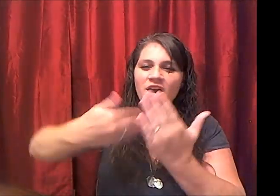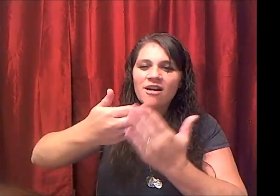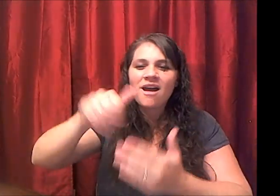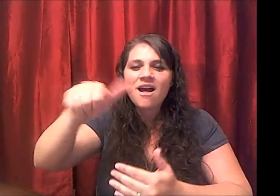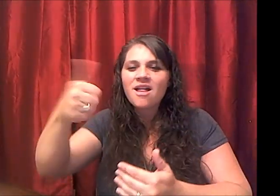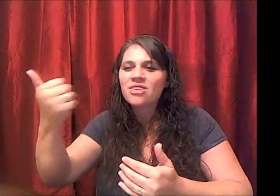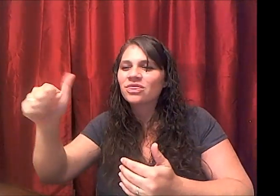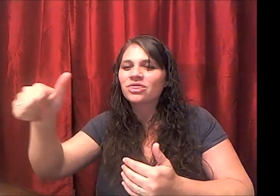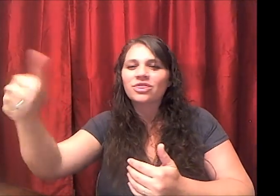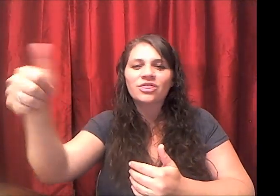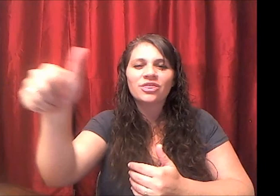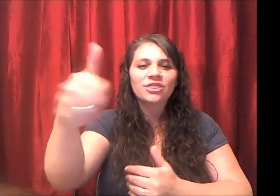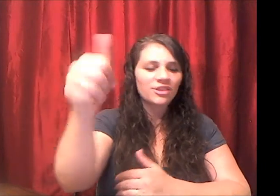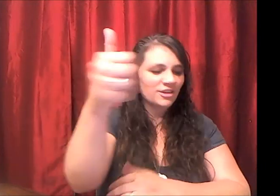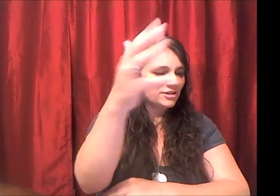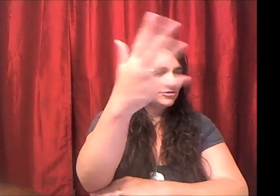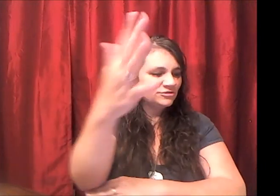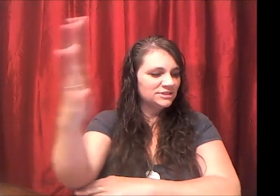You walk out with cash and the car. Not